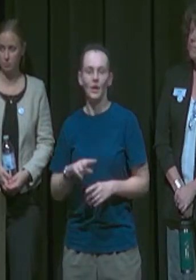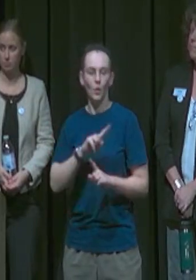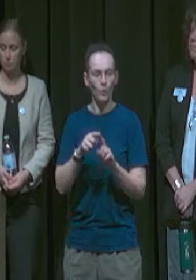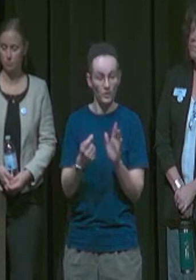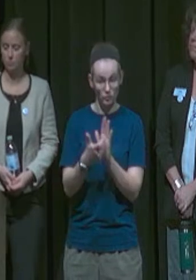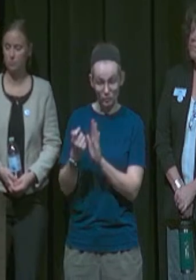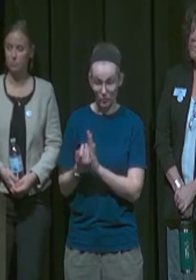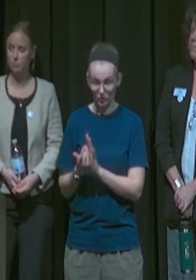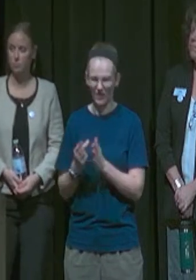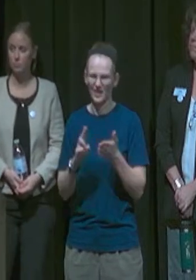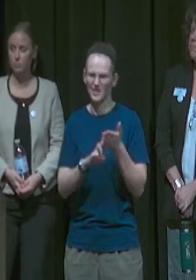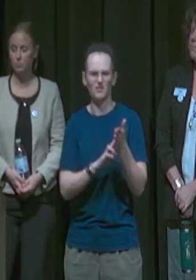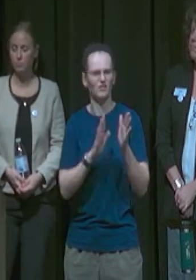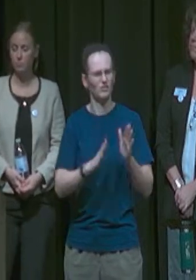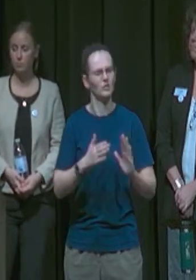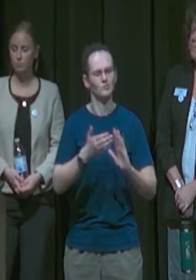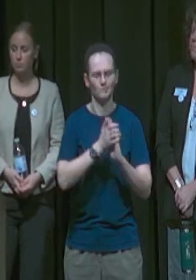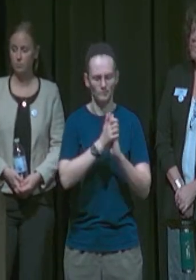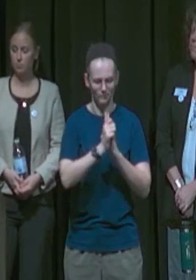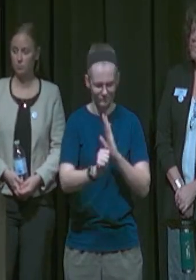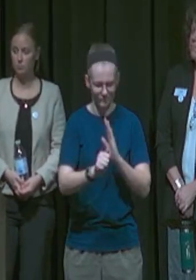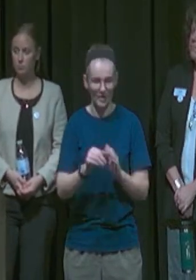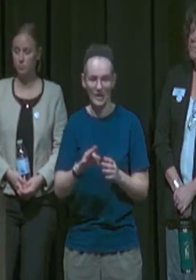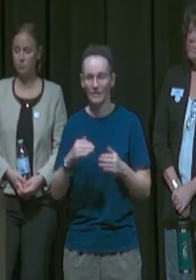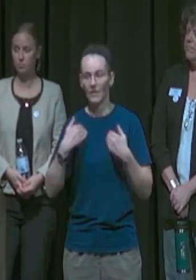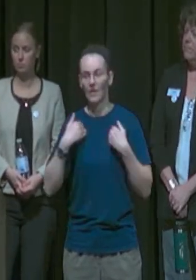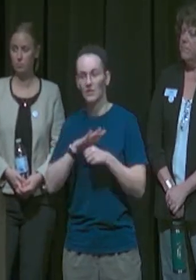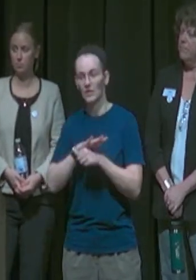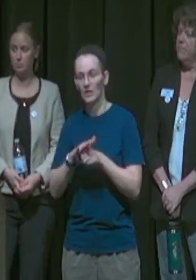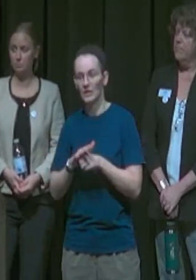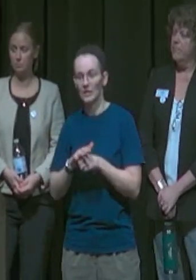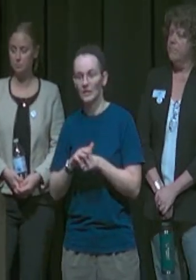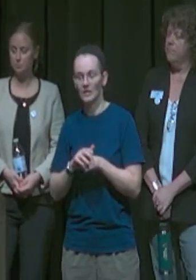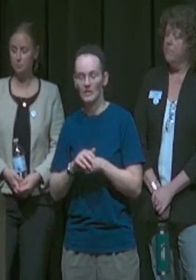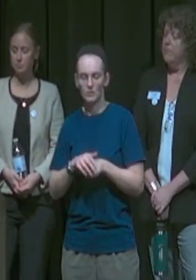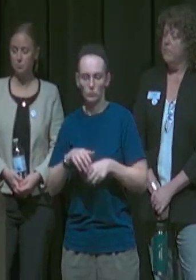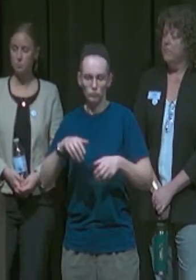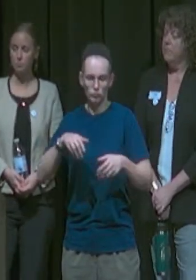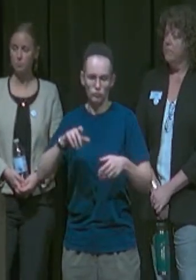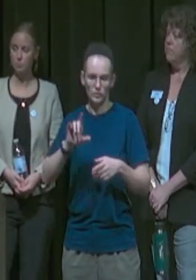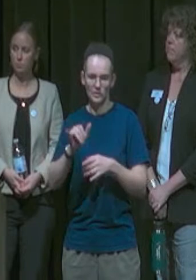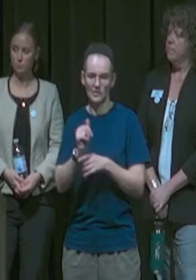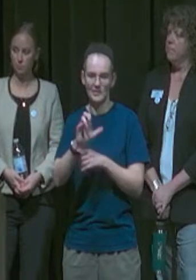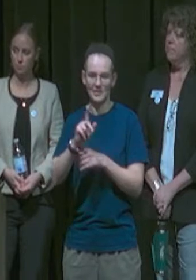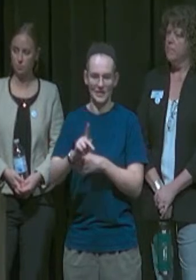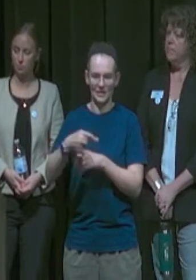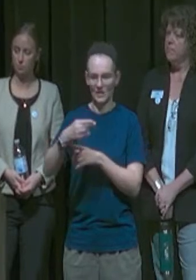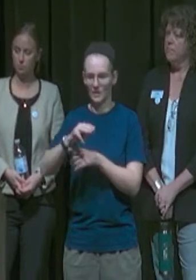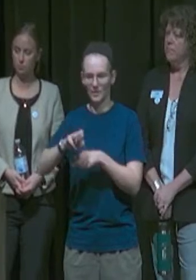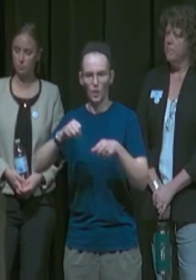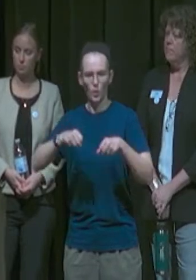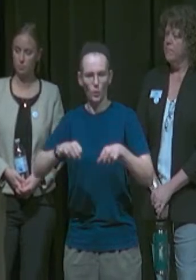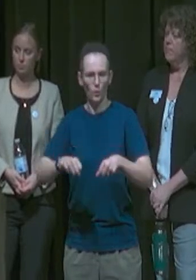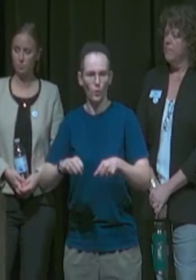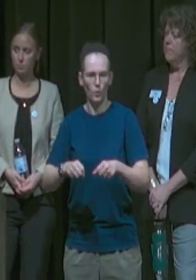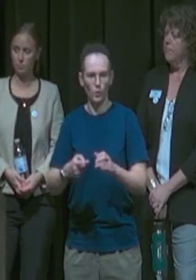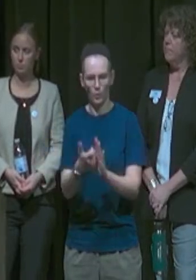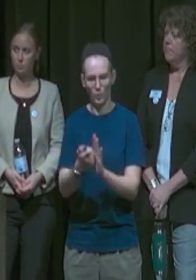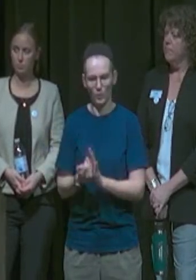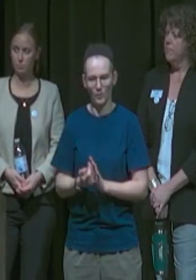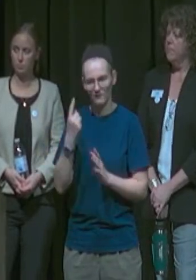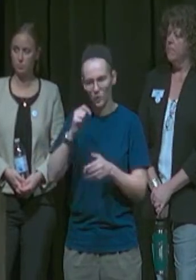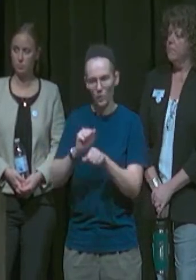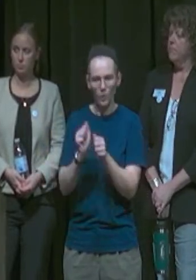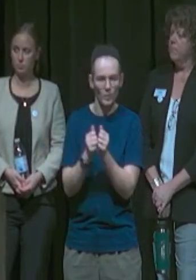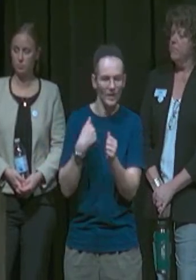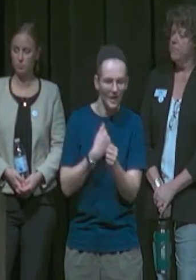good at what they do. And if there's places that they're jackhammering out that they need to do a little bit to work with us